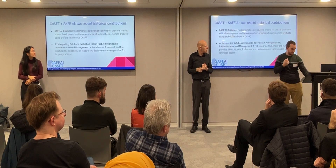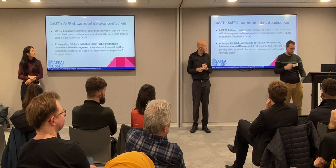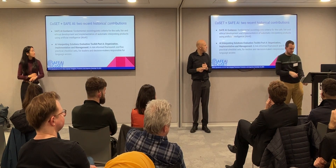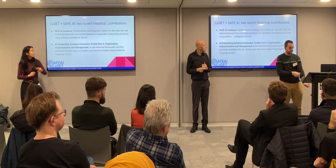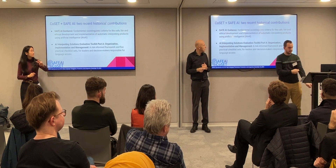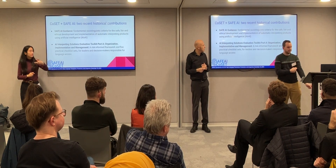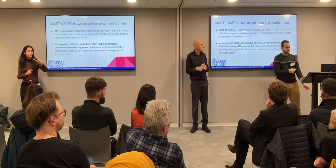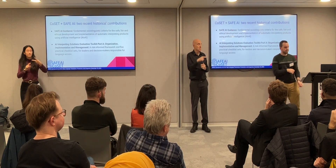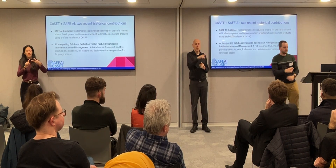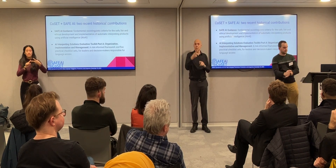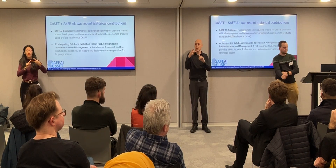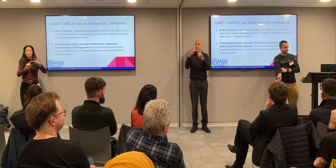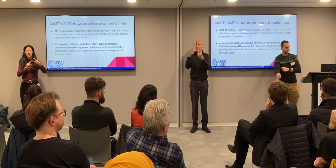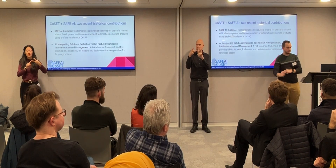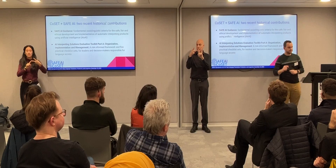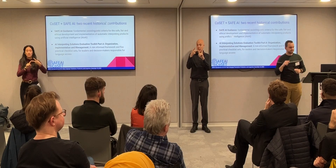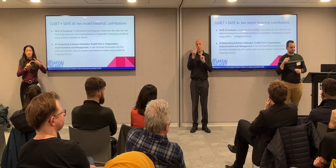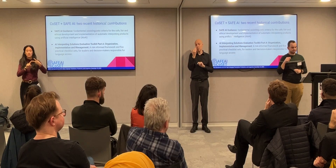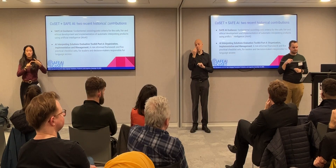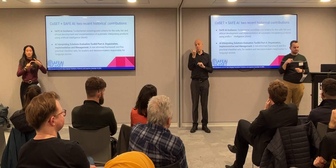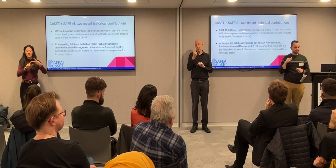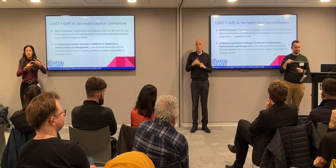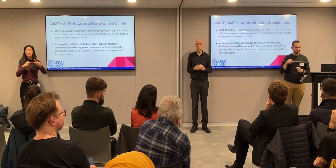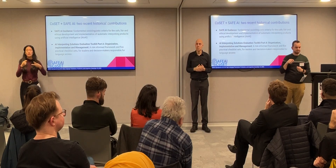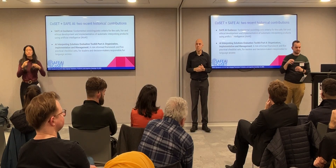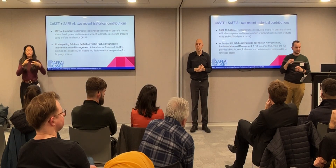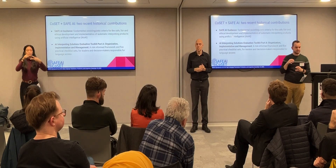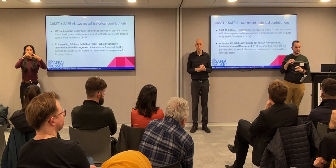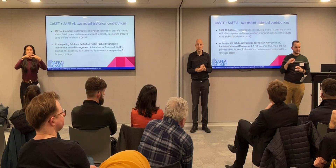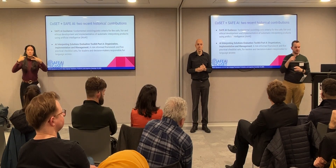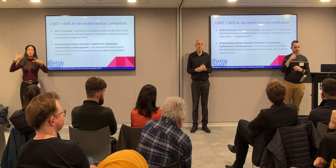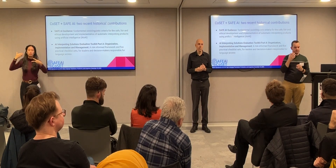This one, the second one, is a bit more recent.